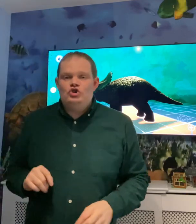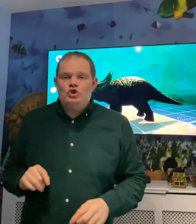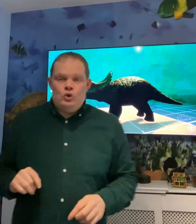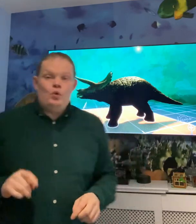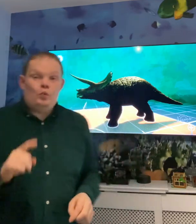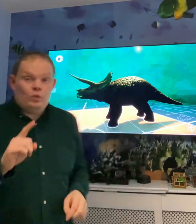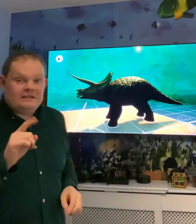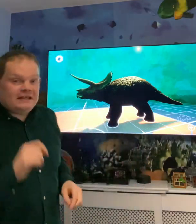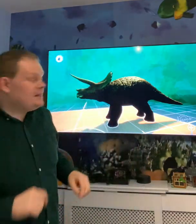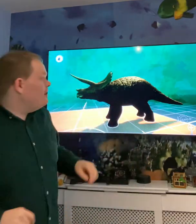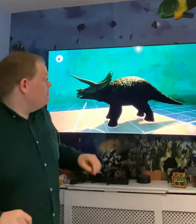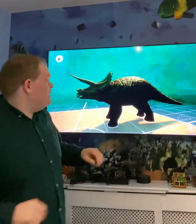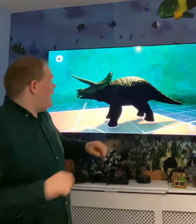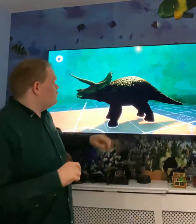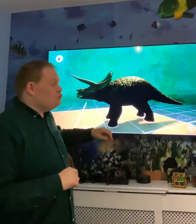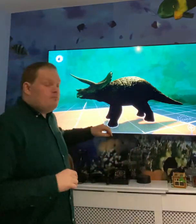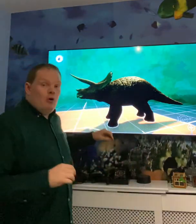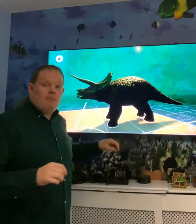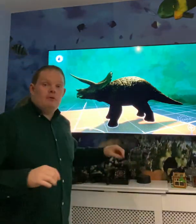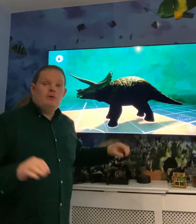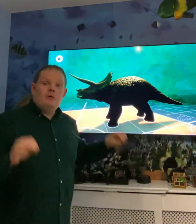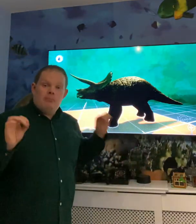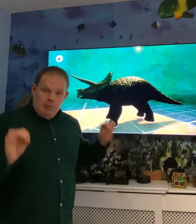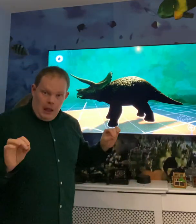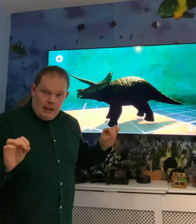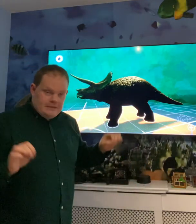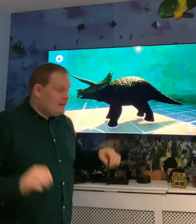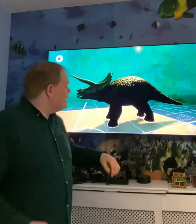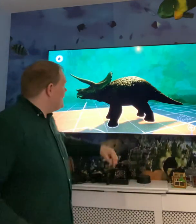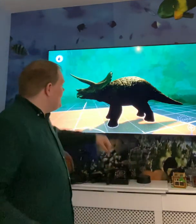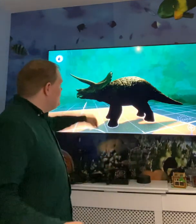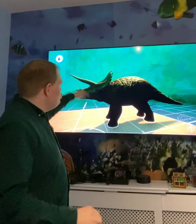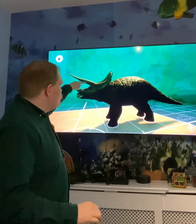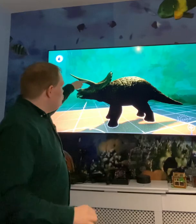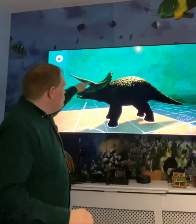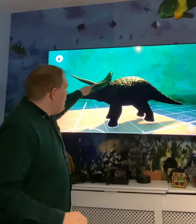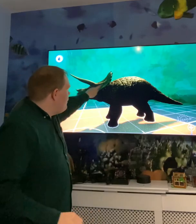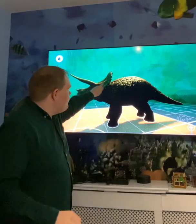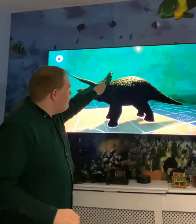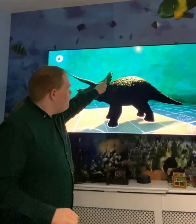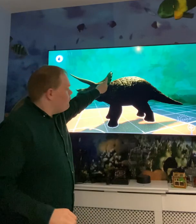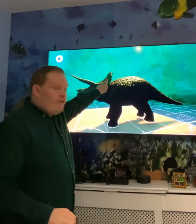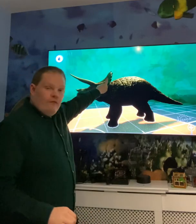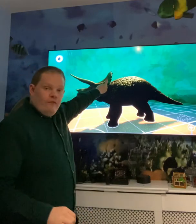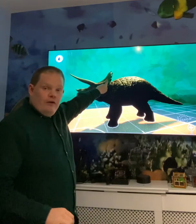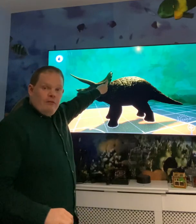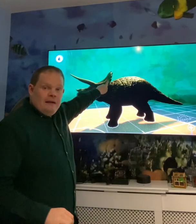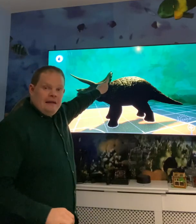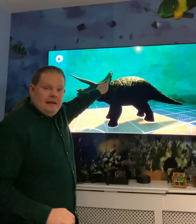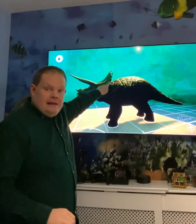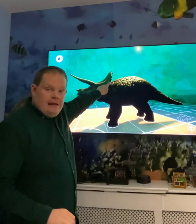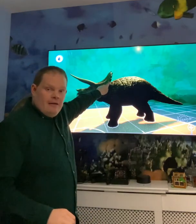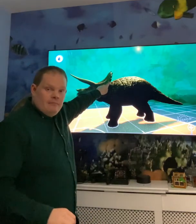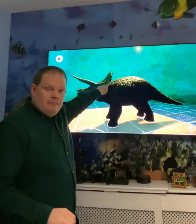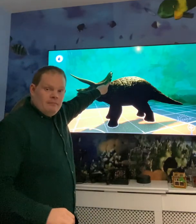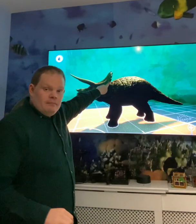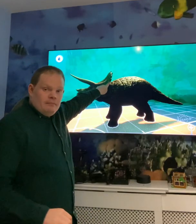do was this. They had to pump blood into their frill bit here.